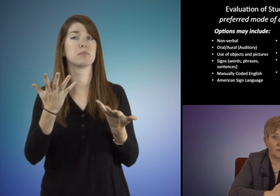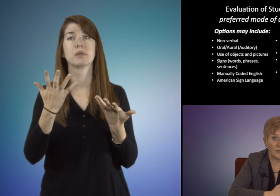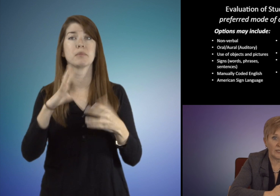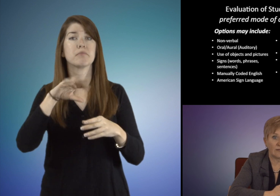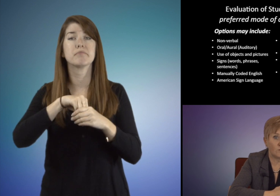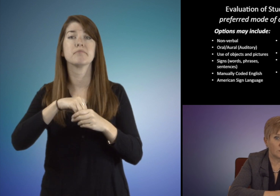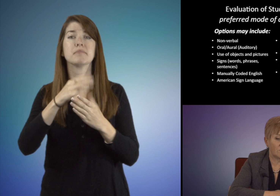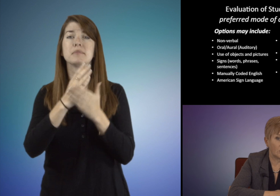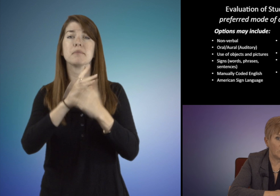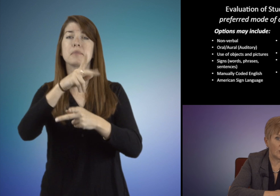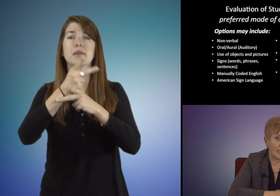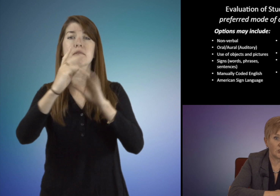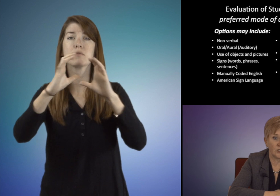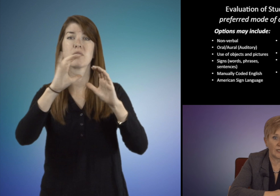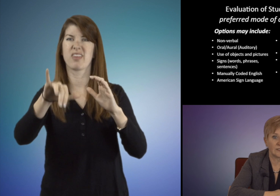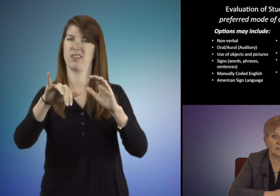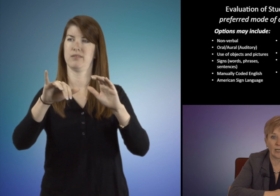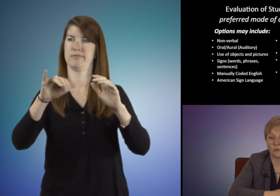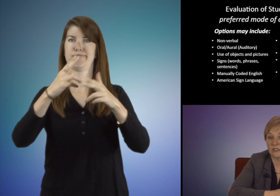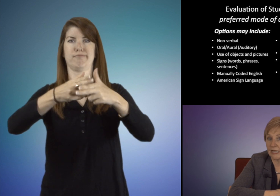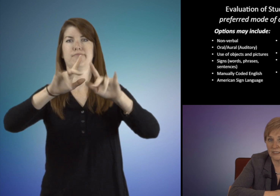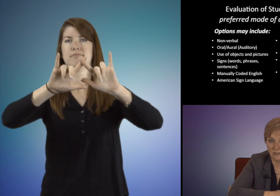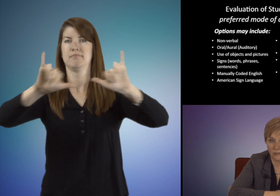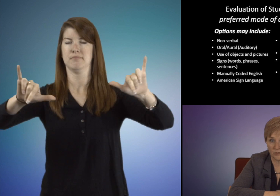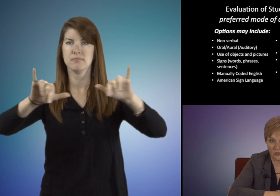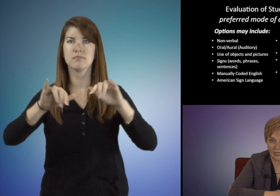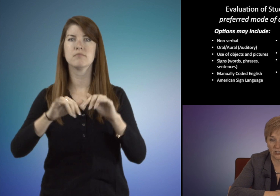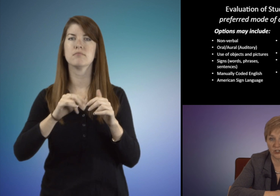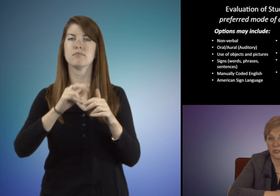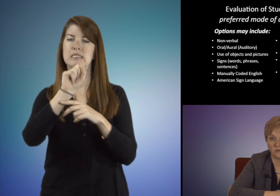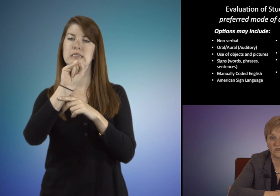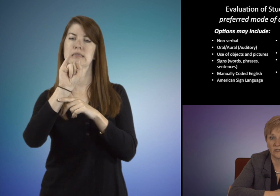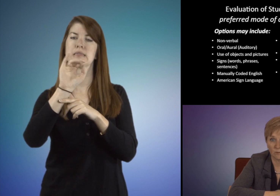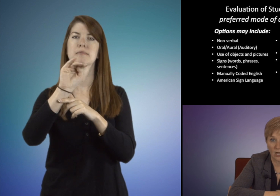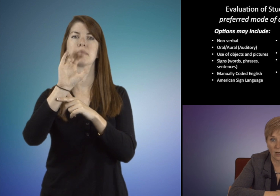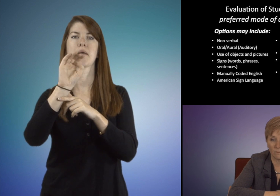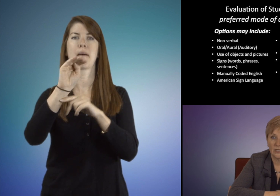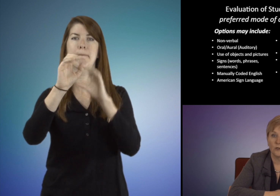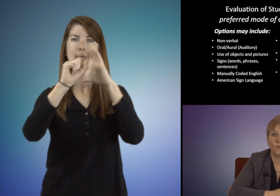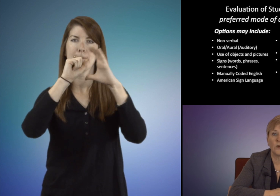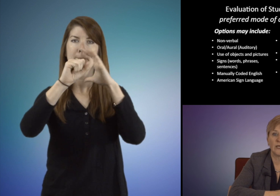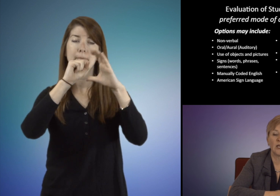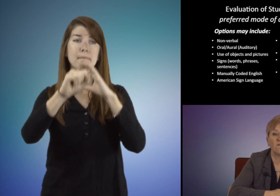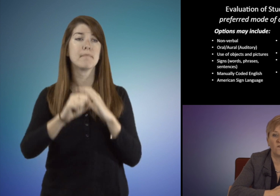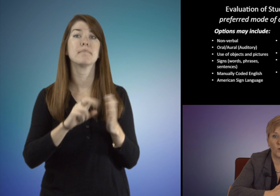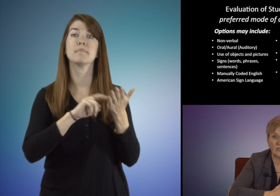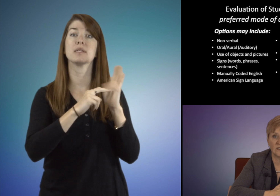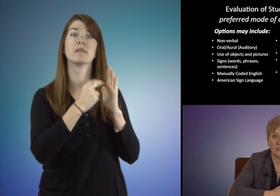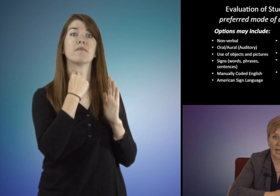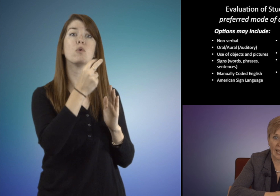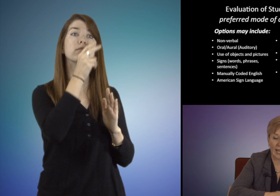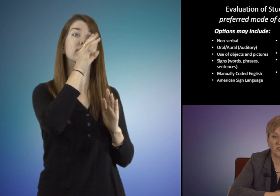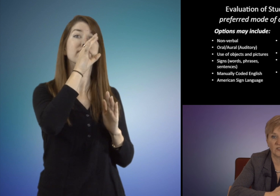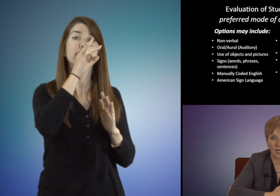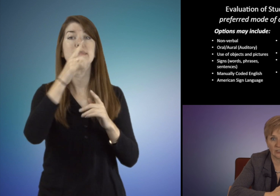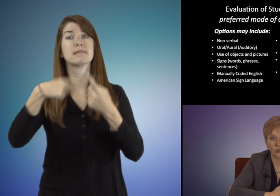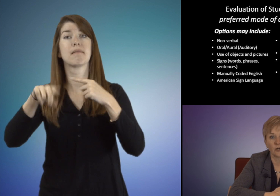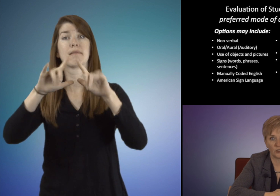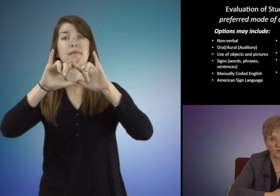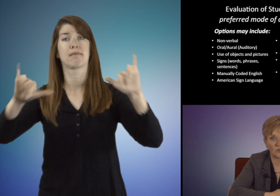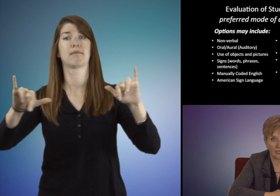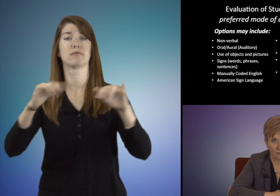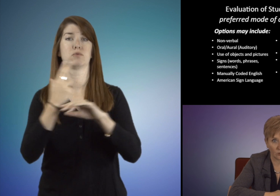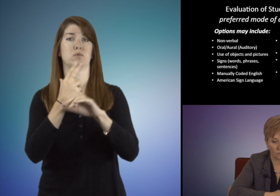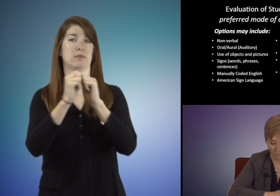may also be a form of communication that is simultaneous communication, known as SIMCOM, when voice and signs